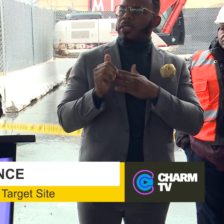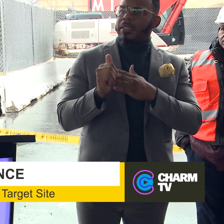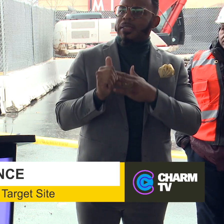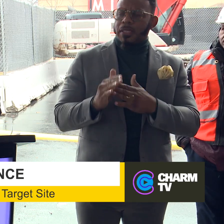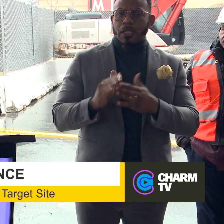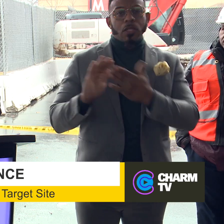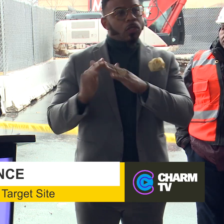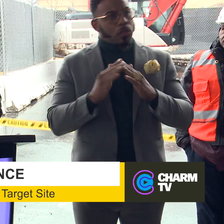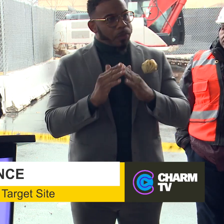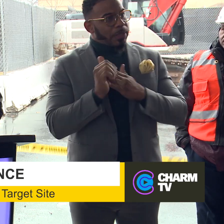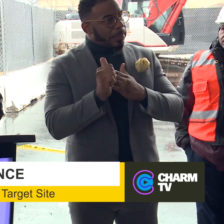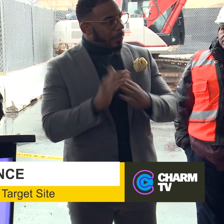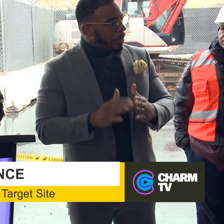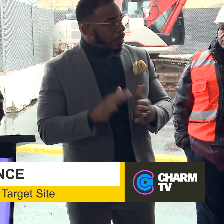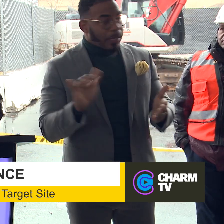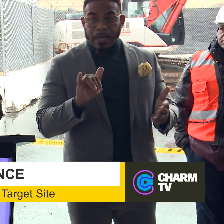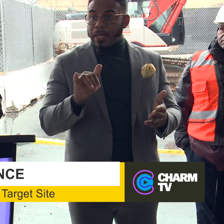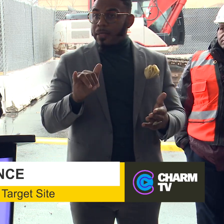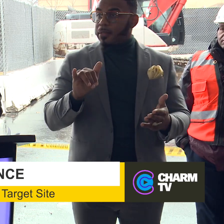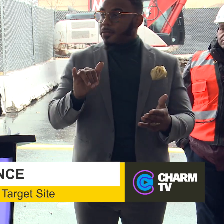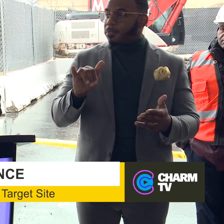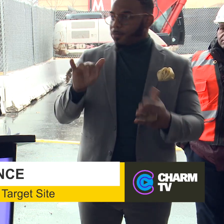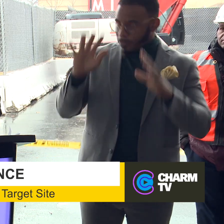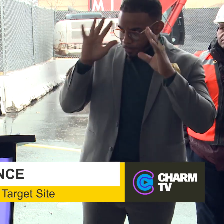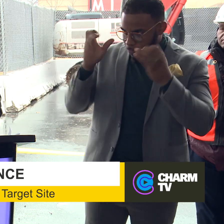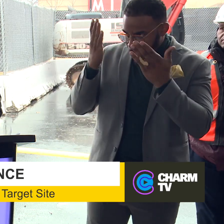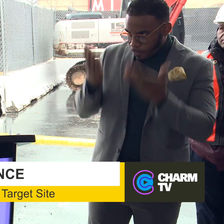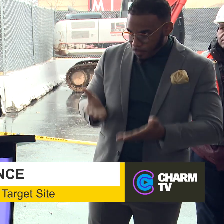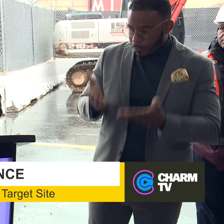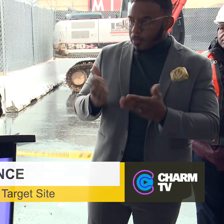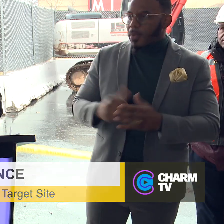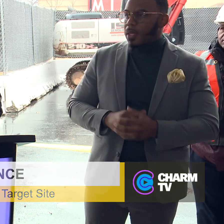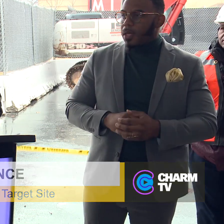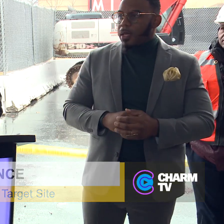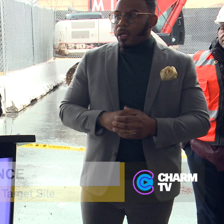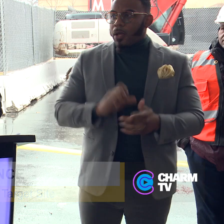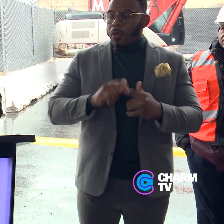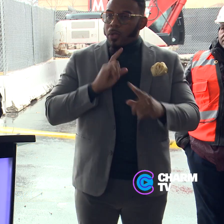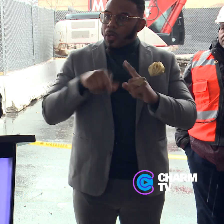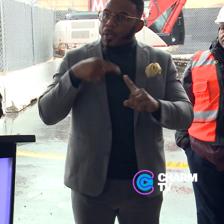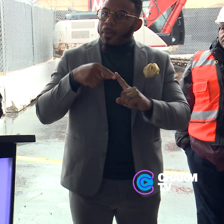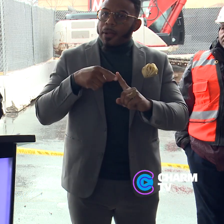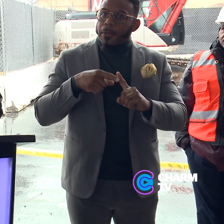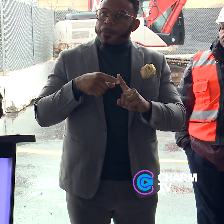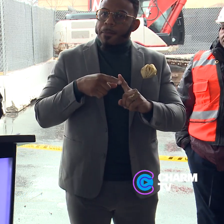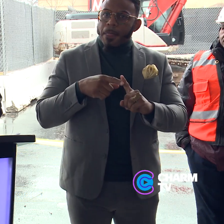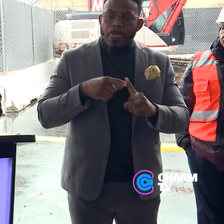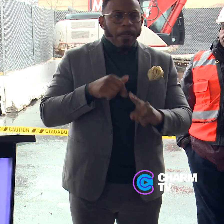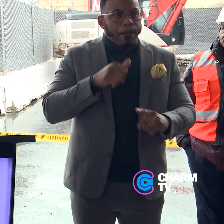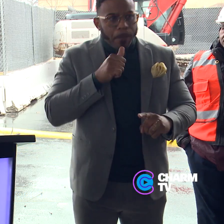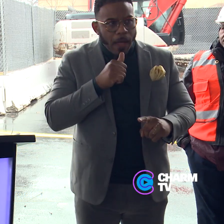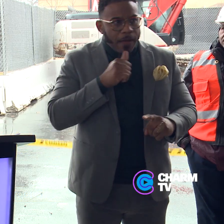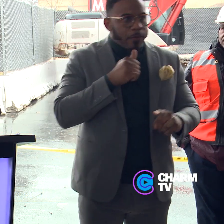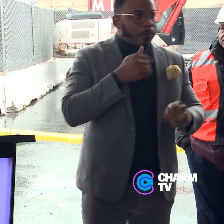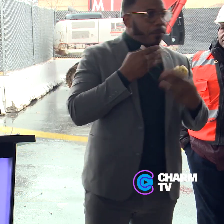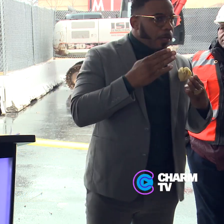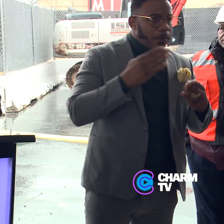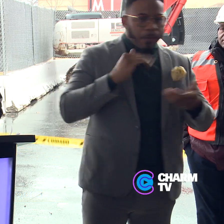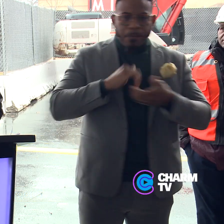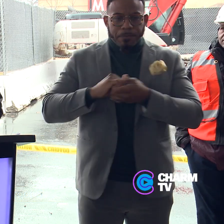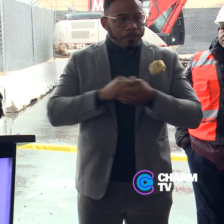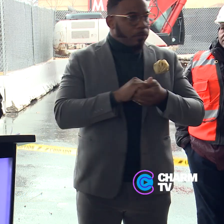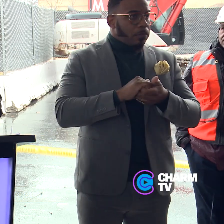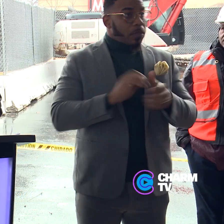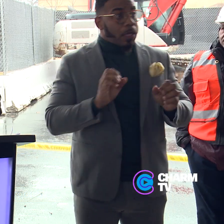leaders, community leaders, like Madam President right here. So when we talk about private-public partnerships, and we talk